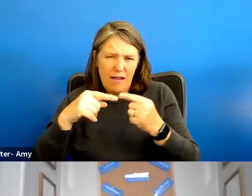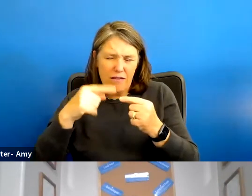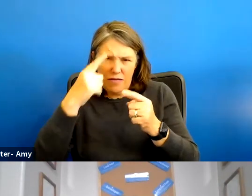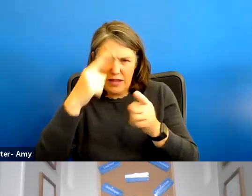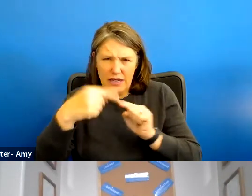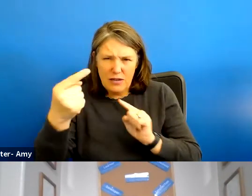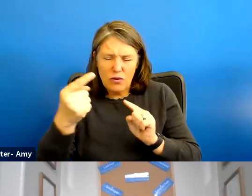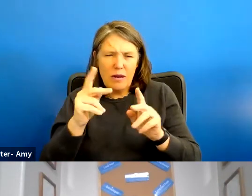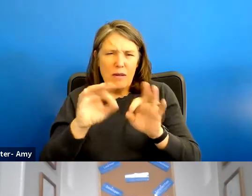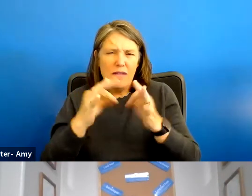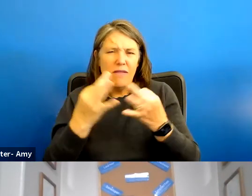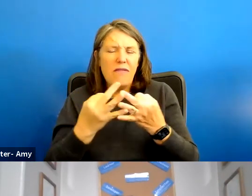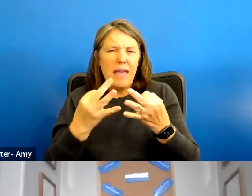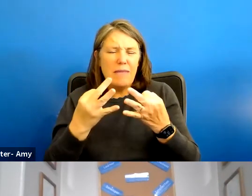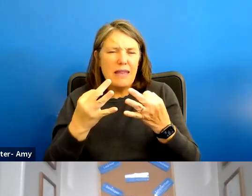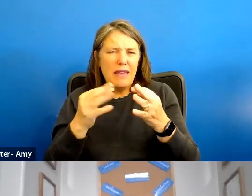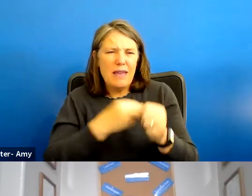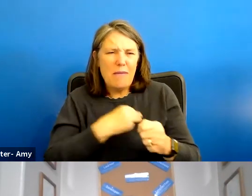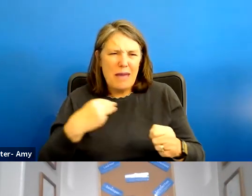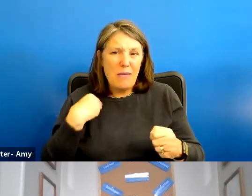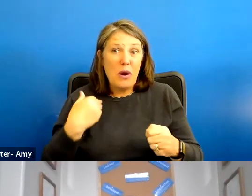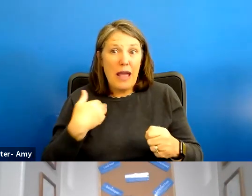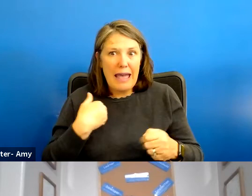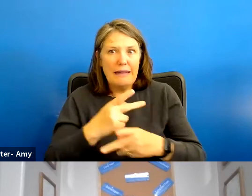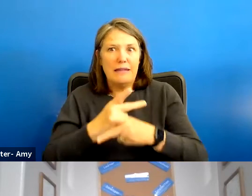member has guardianship over the person with a disability?